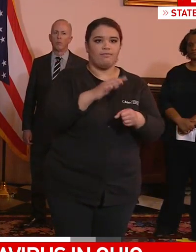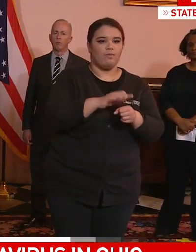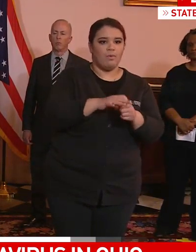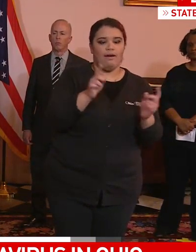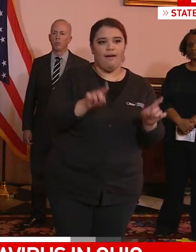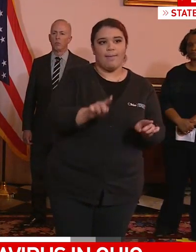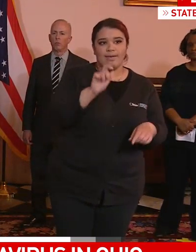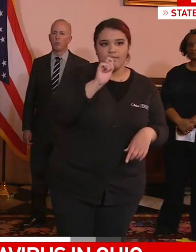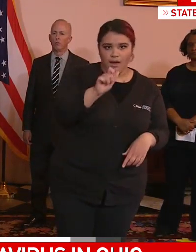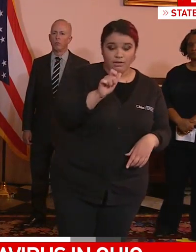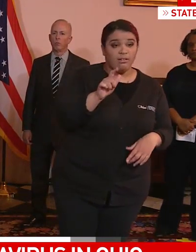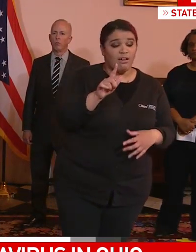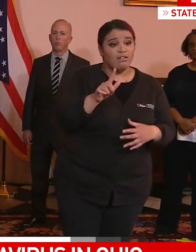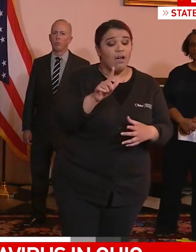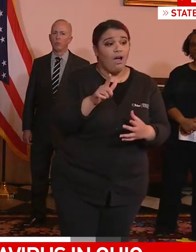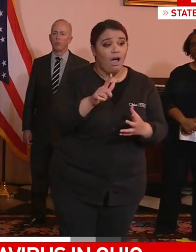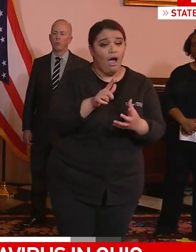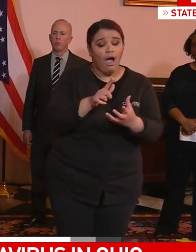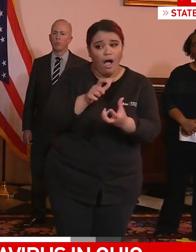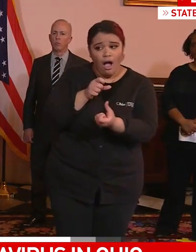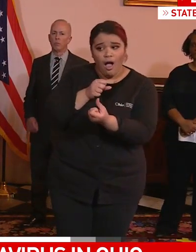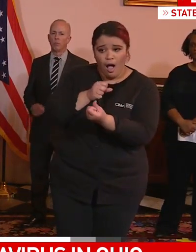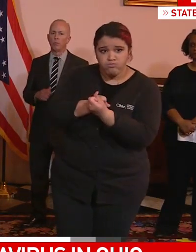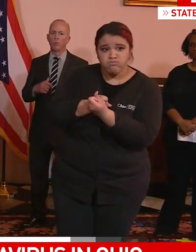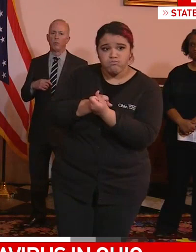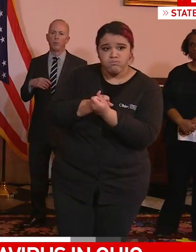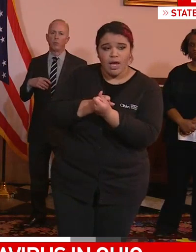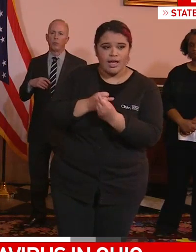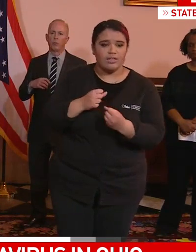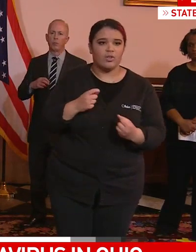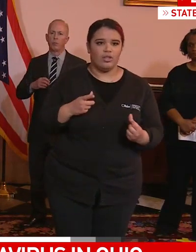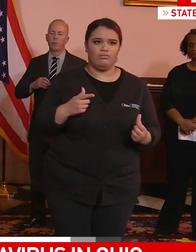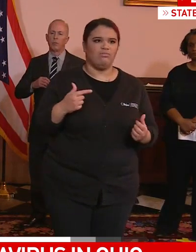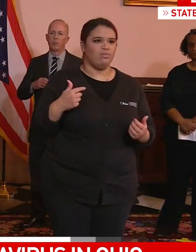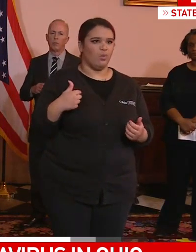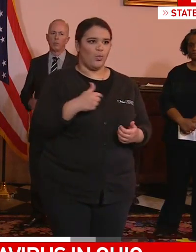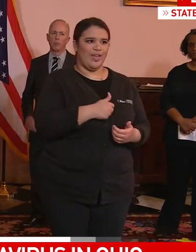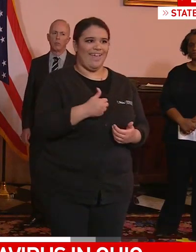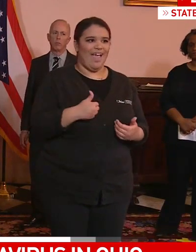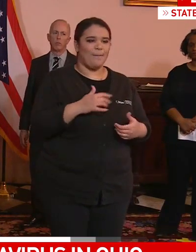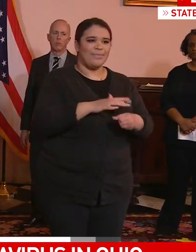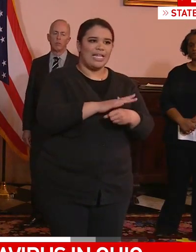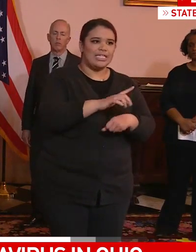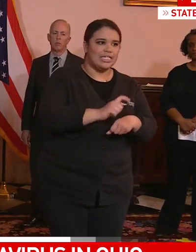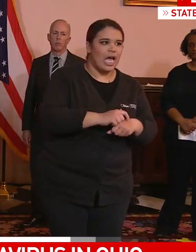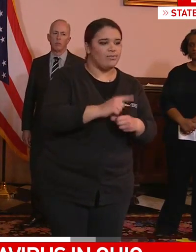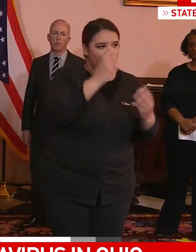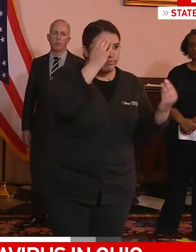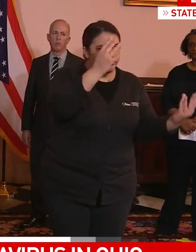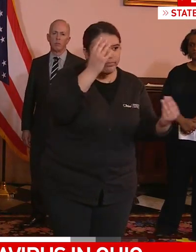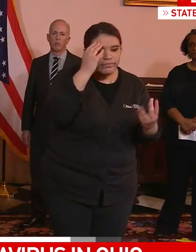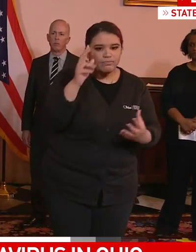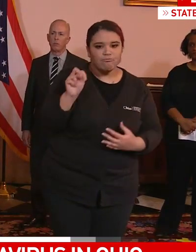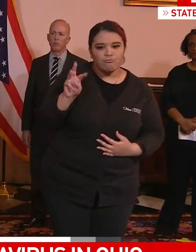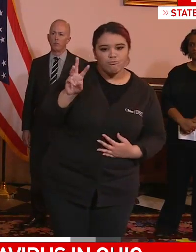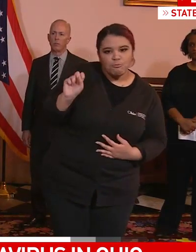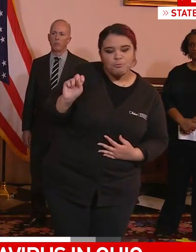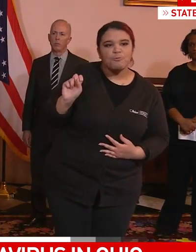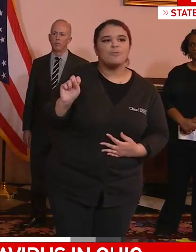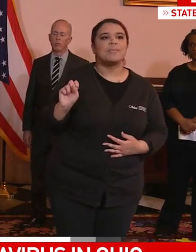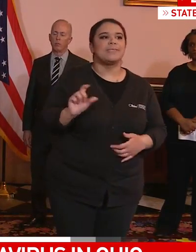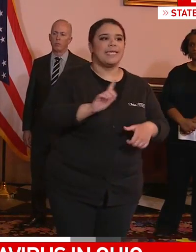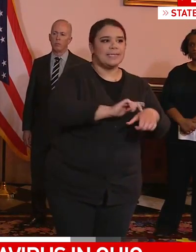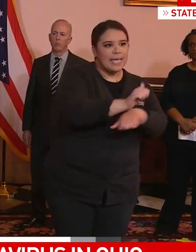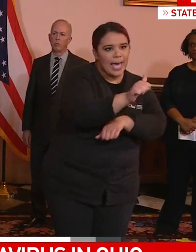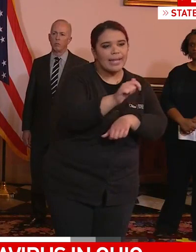to get that out, I think, by some of the 10 o'clock news about 10:15, 10:20, and then, of course, for the 11 o'clock news, I think